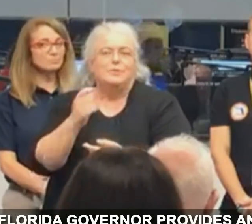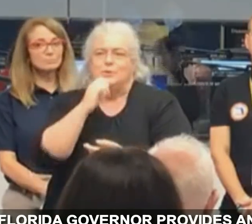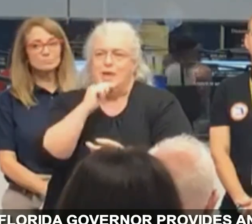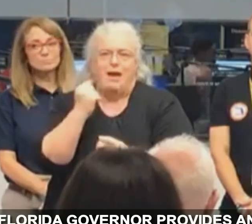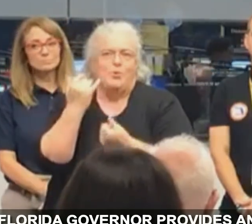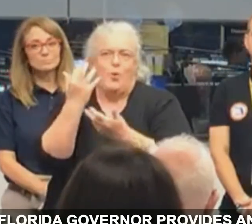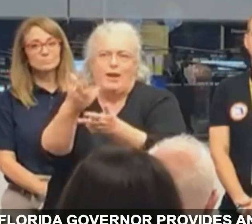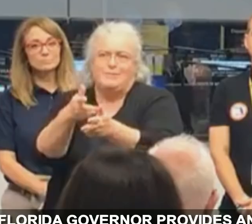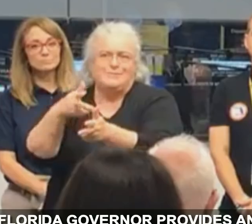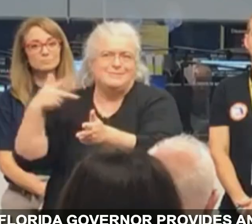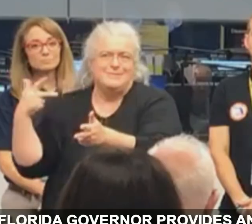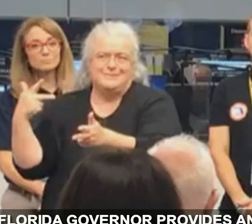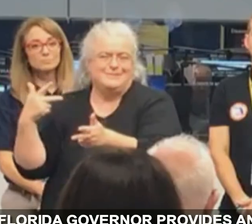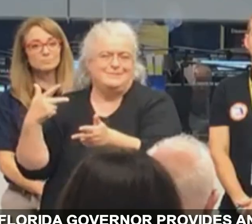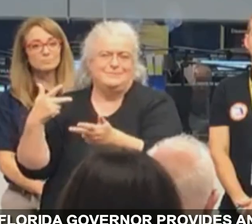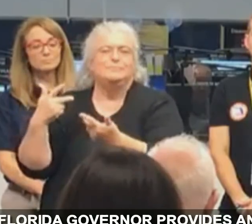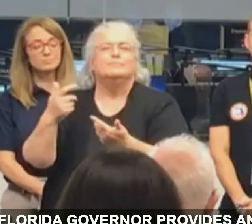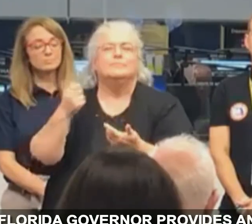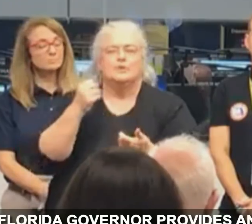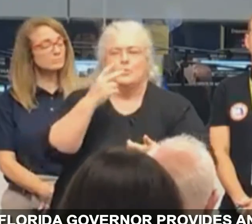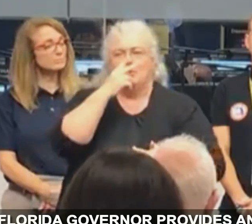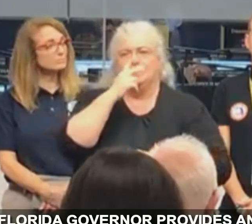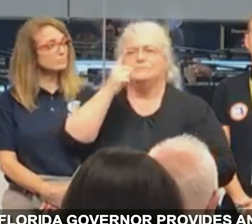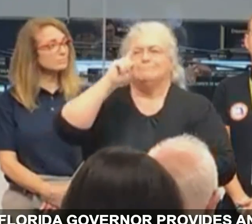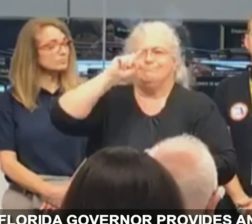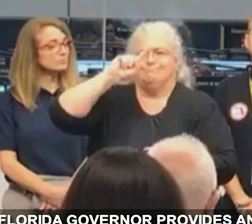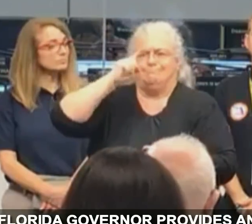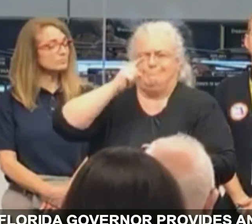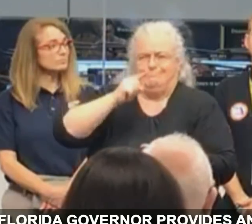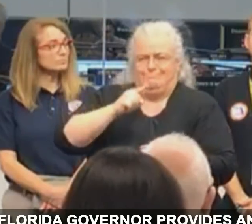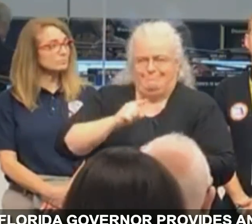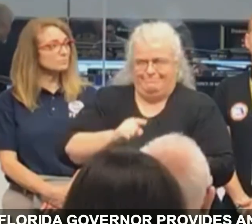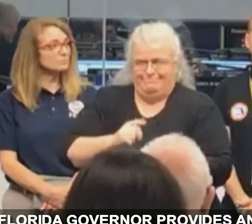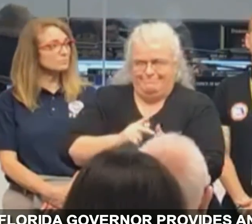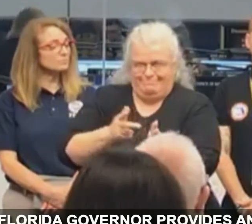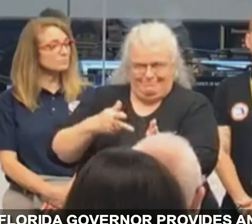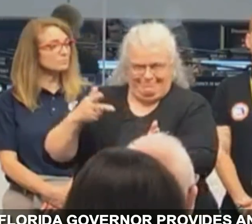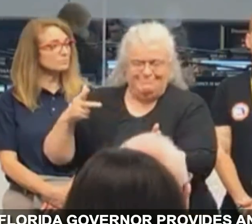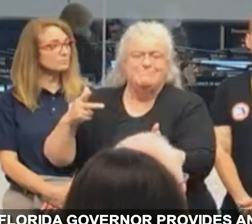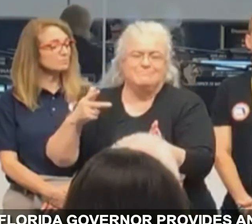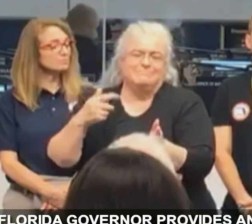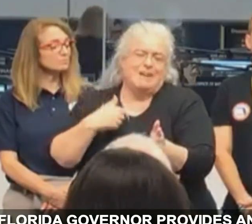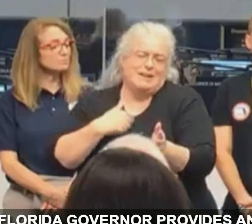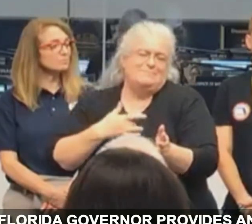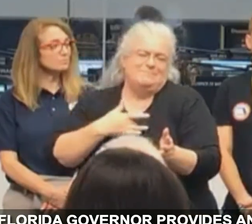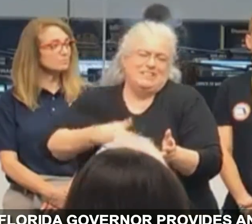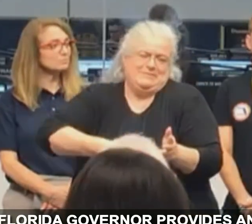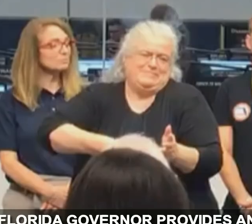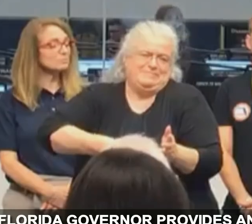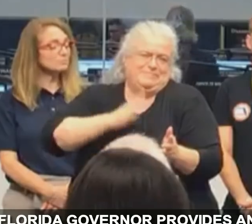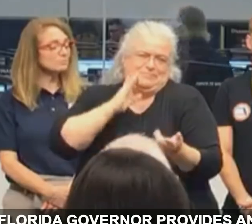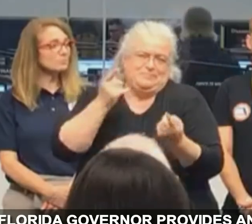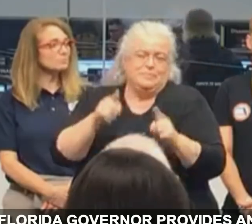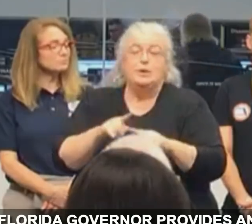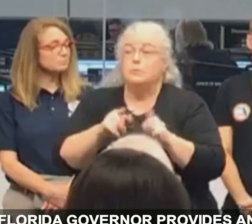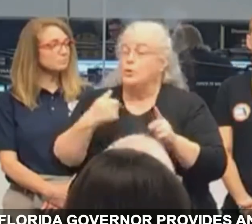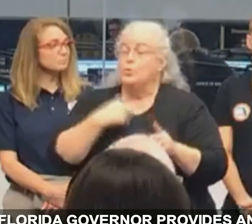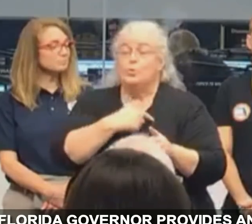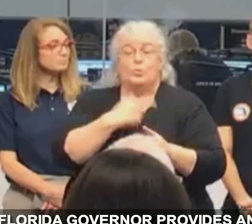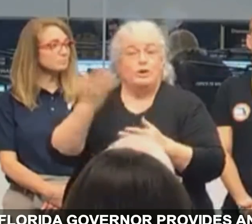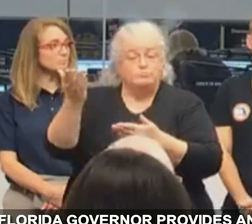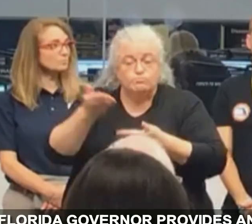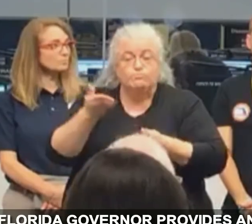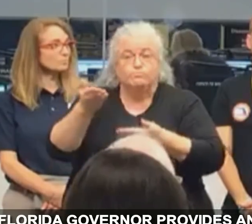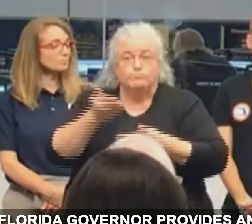for gas. And so some of that will be, I think, taken care of with demand. But we had all these things going all night. We did